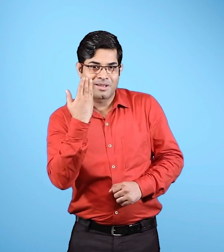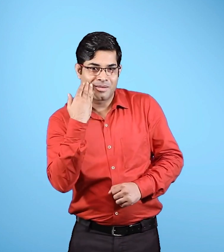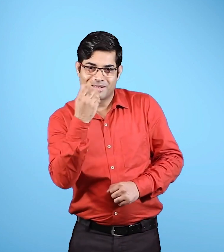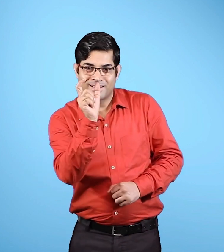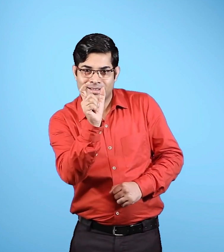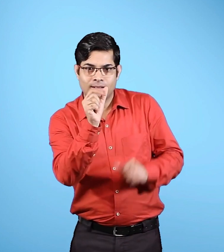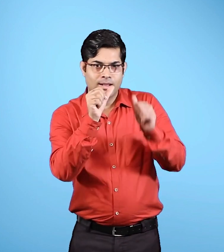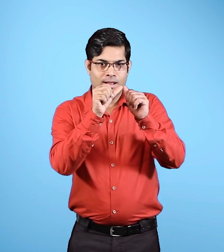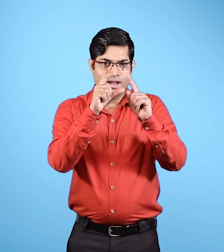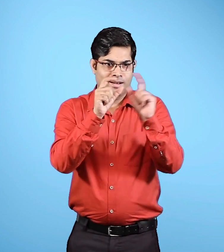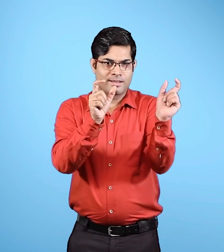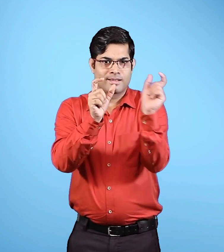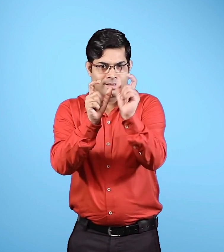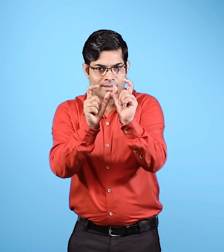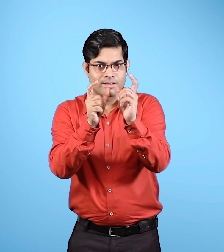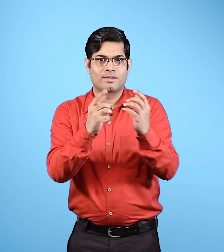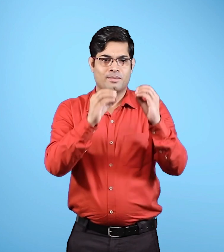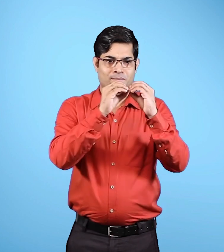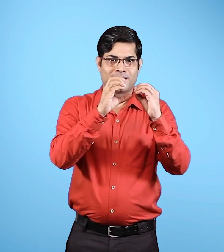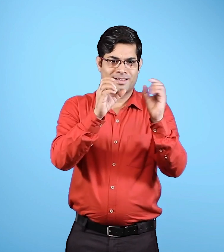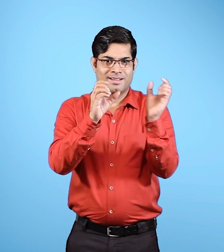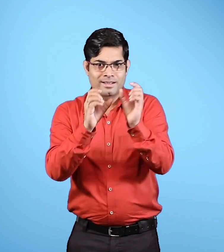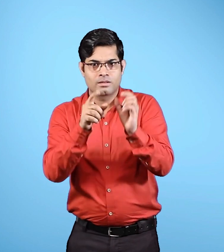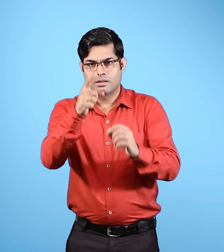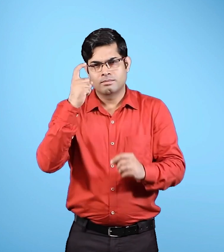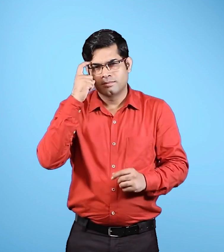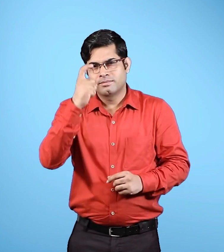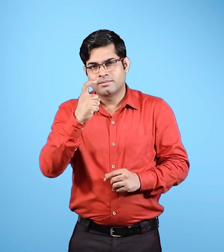Which set of letters would you use for them?